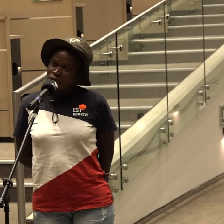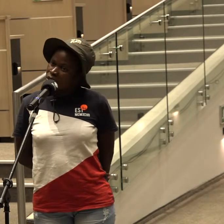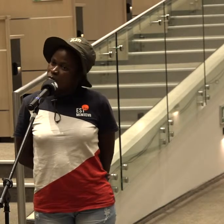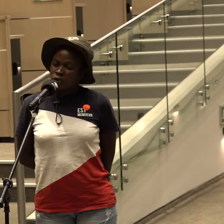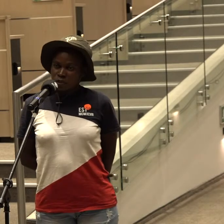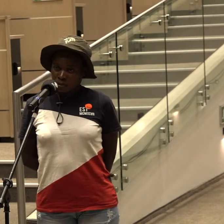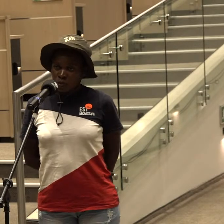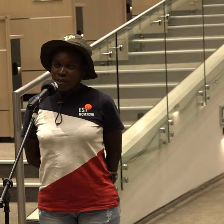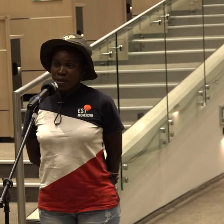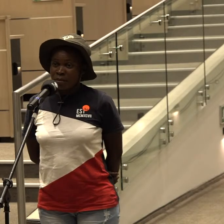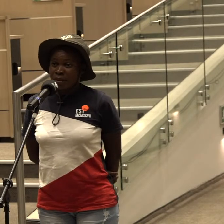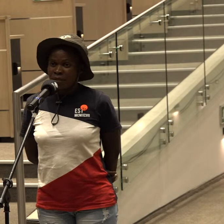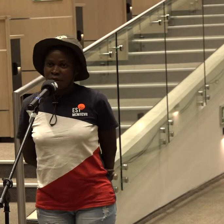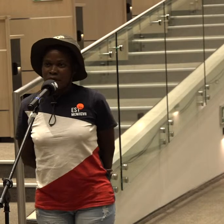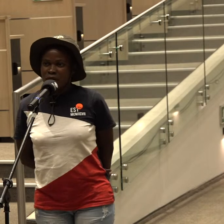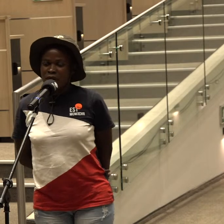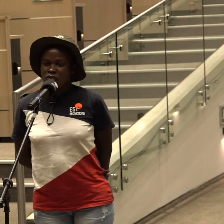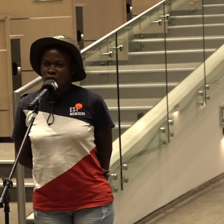um